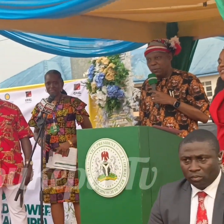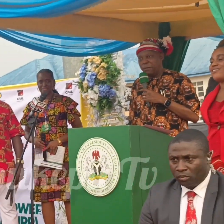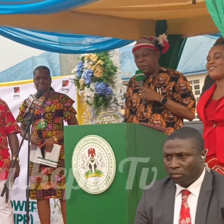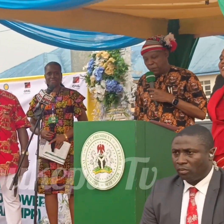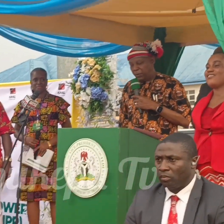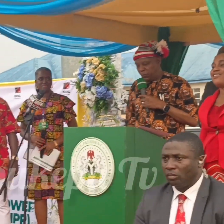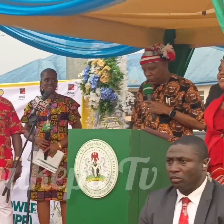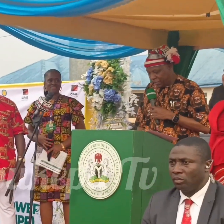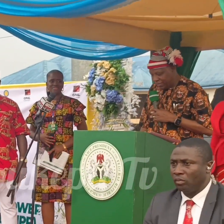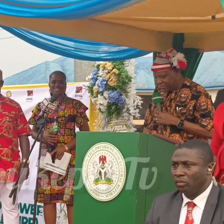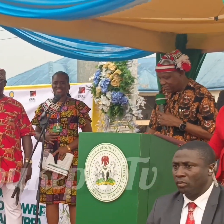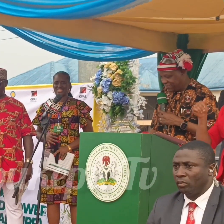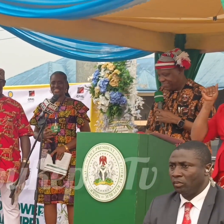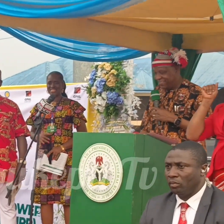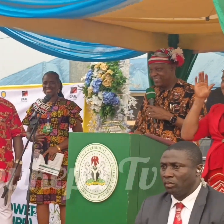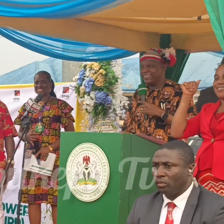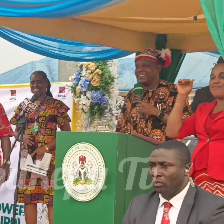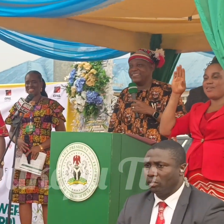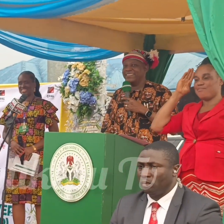Abia maman.